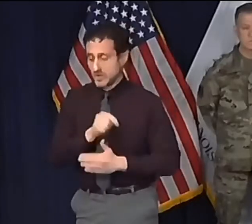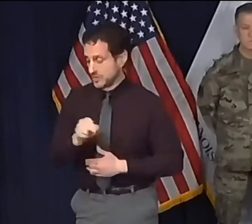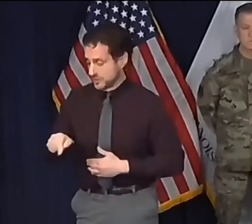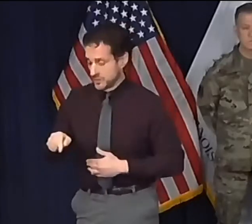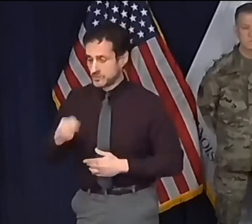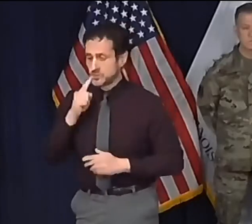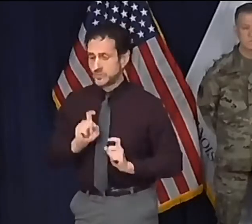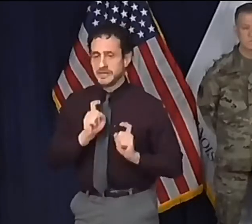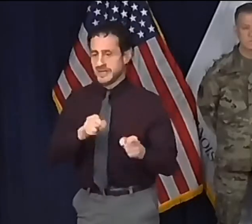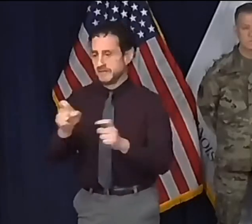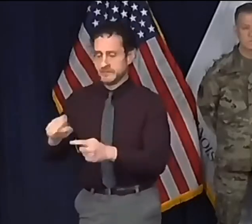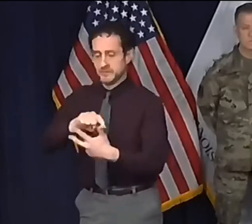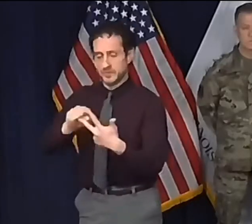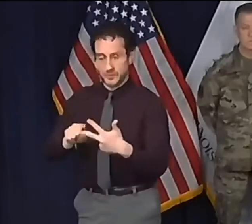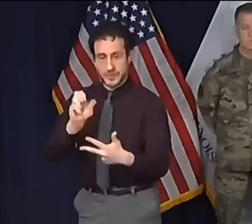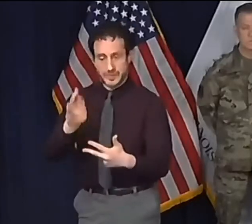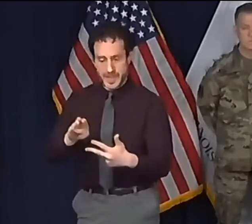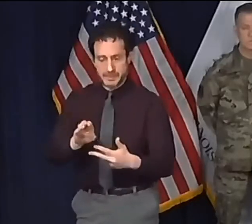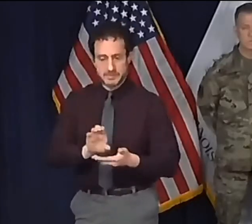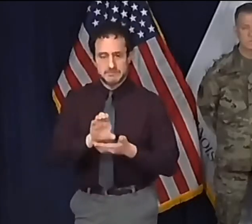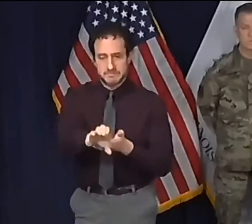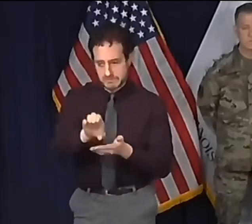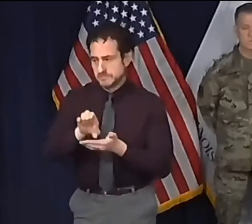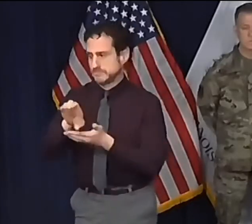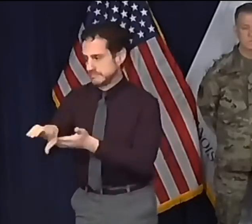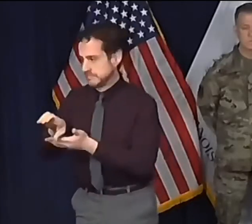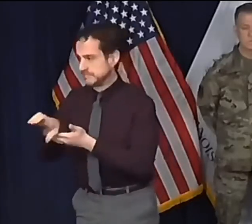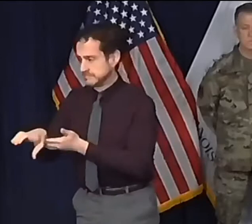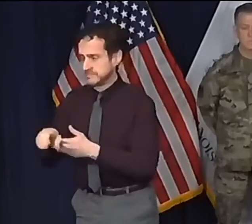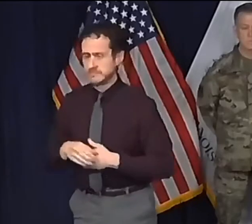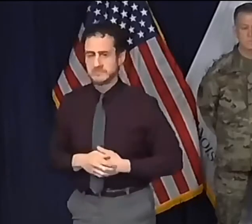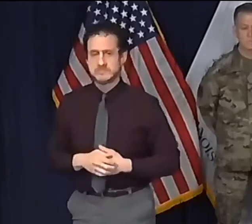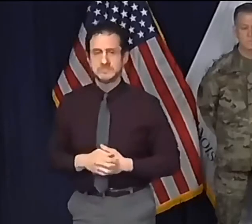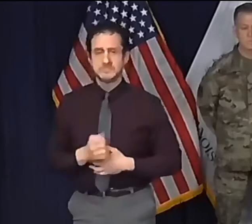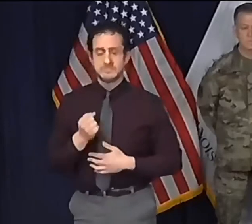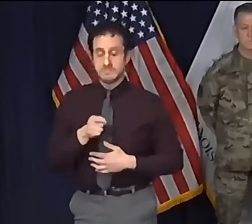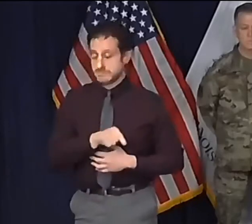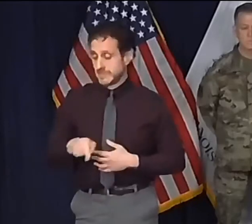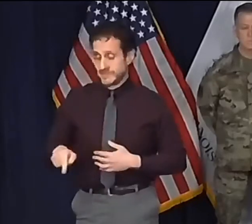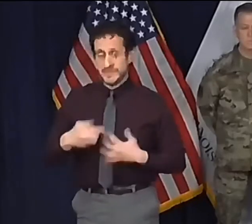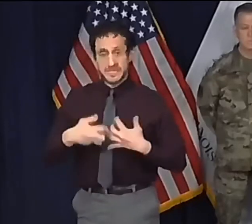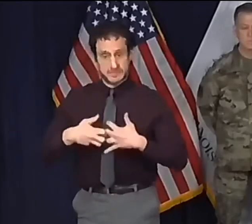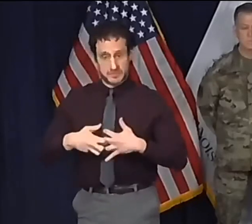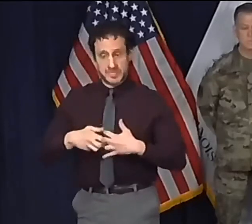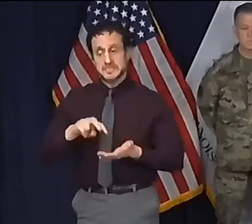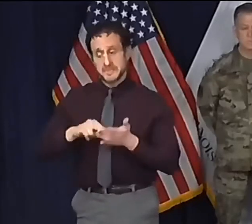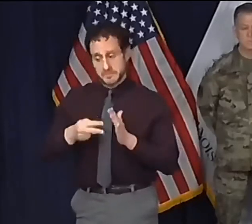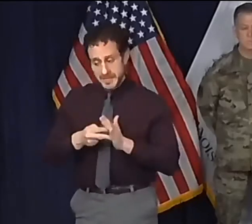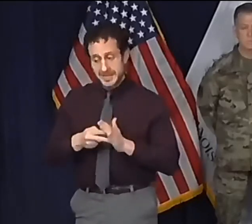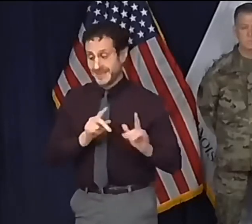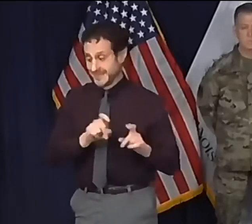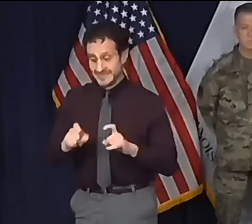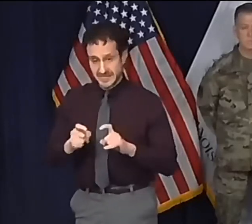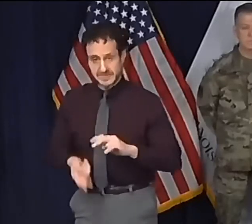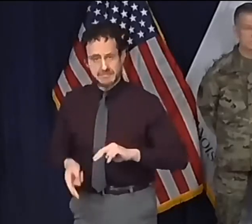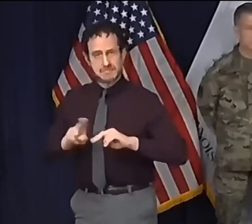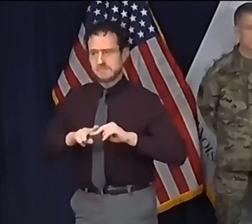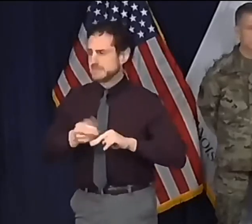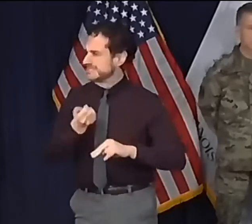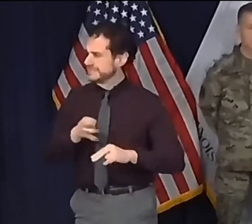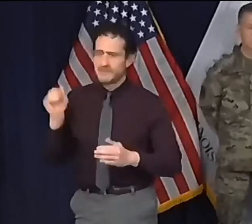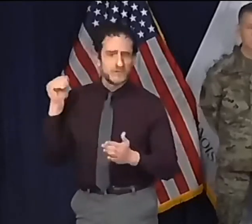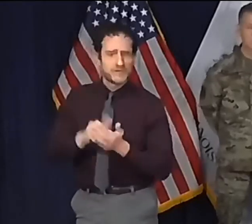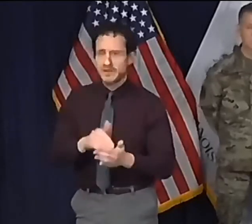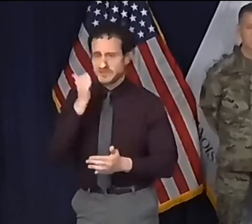3 state laboratories. Some quick math will tell you that these extractors could increase our testing output by thousands